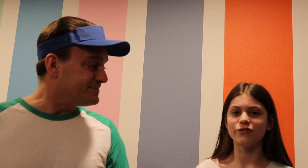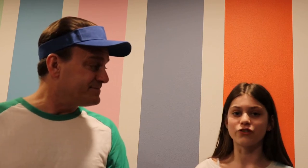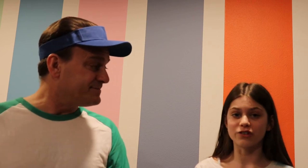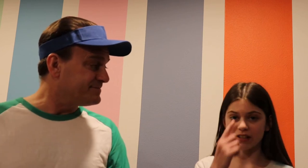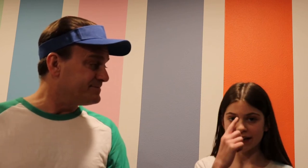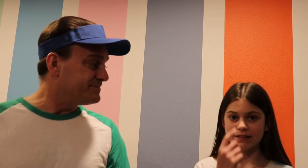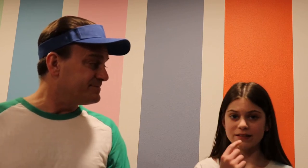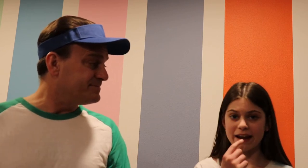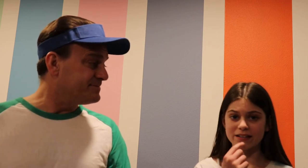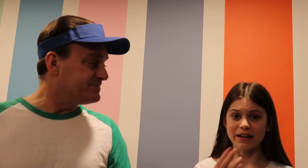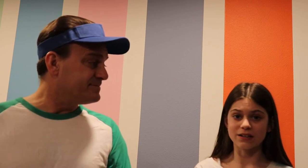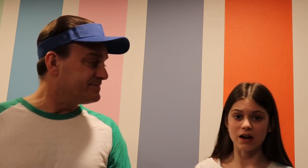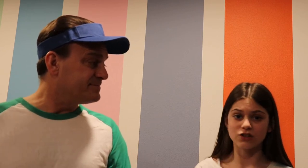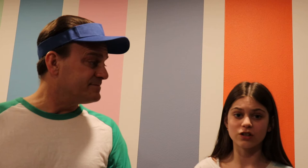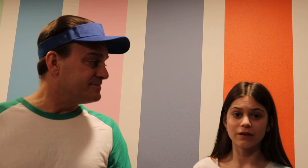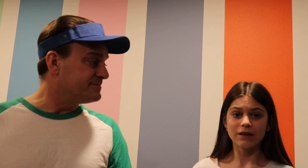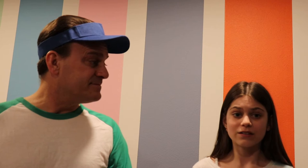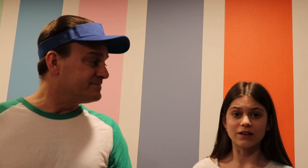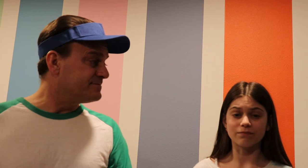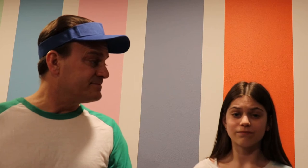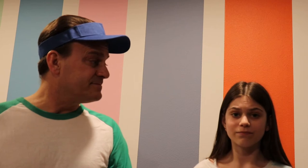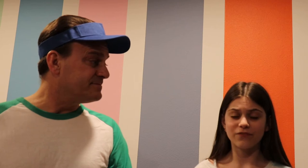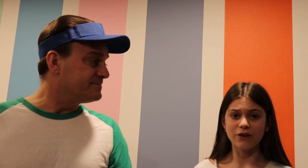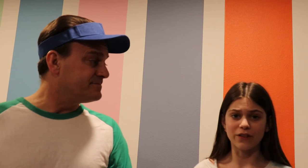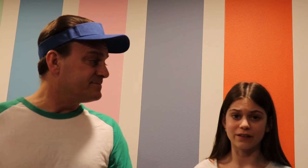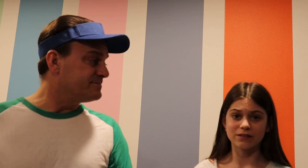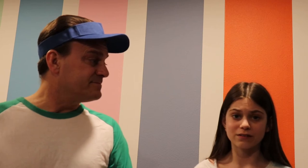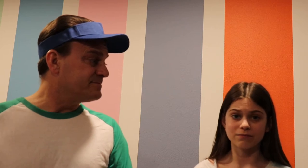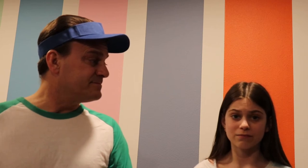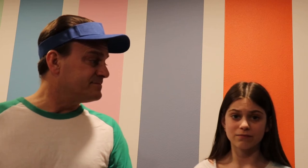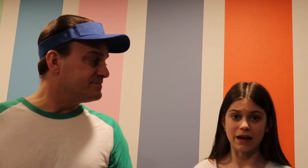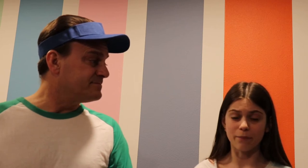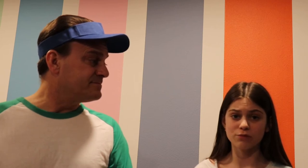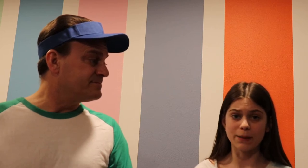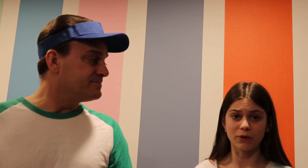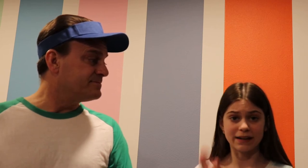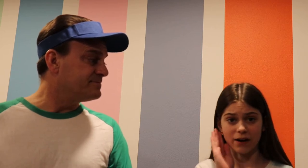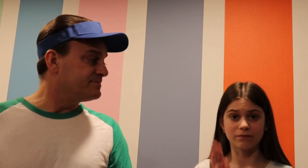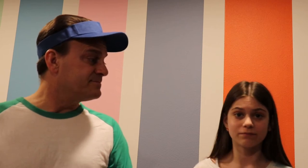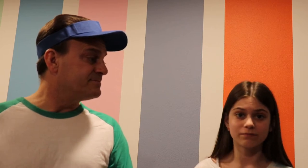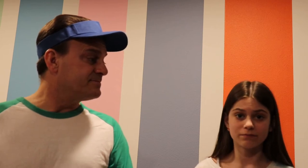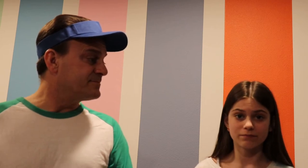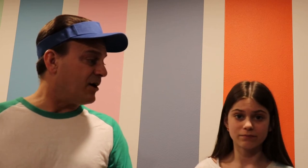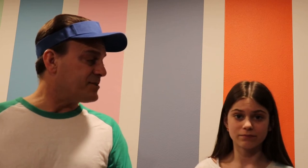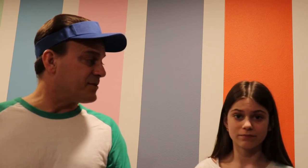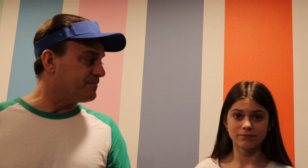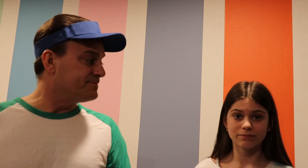use their sight, taste, and touch to feel things that most people can hear. Awesome.